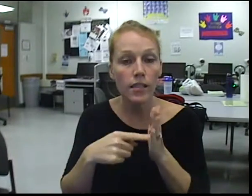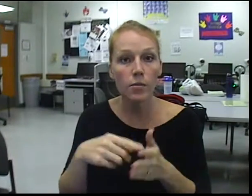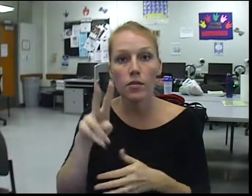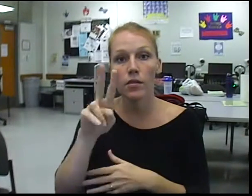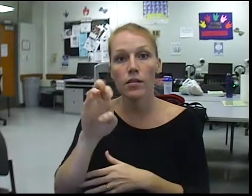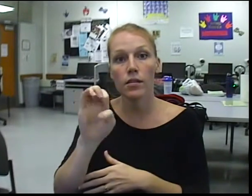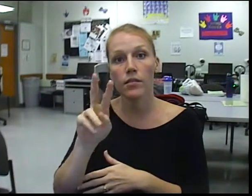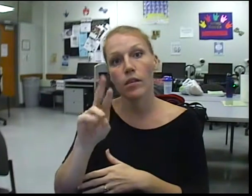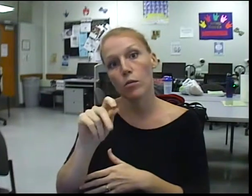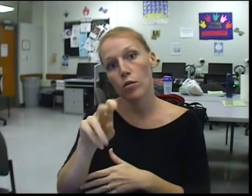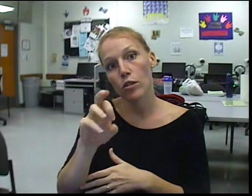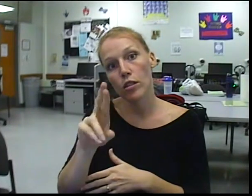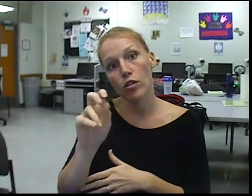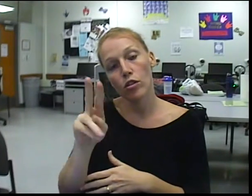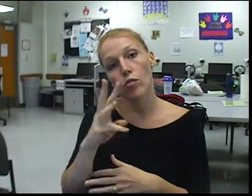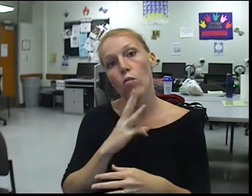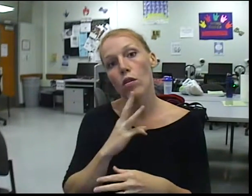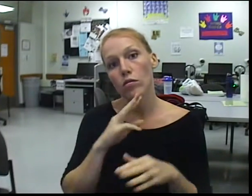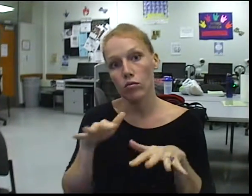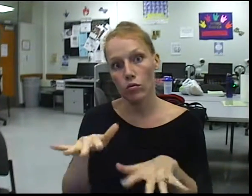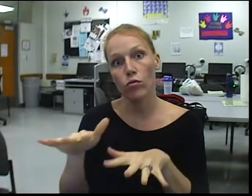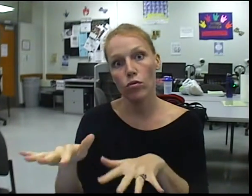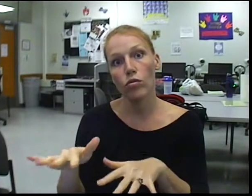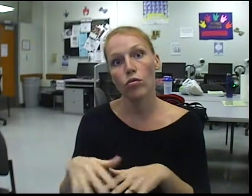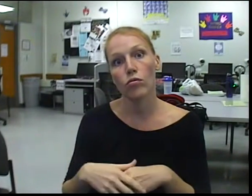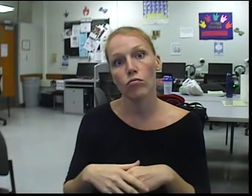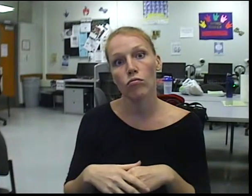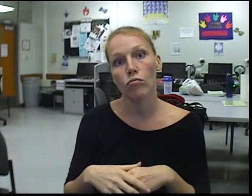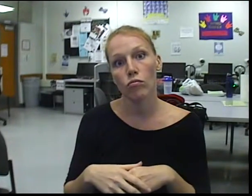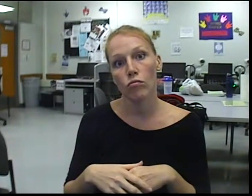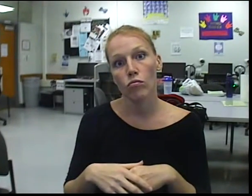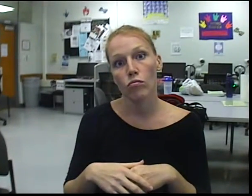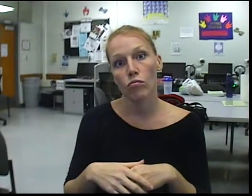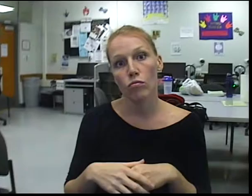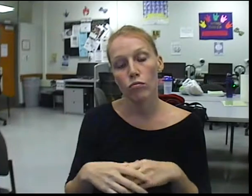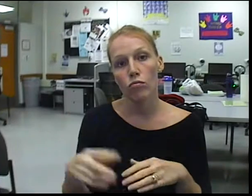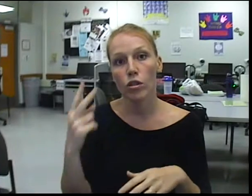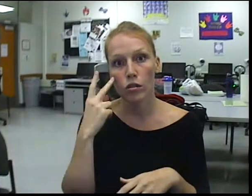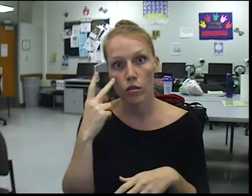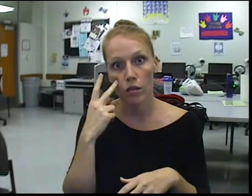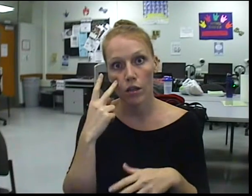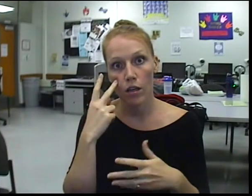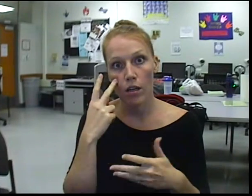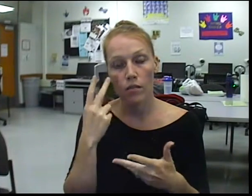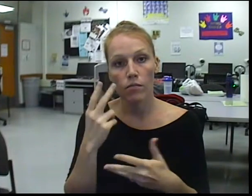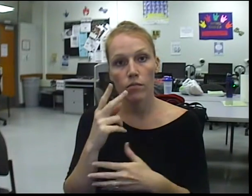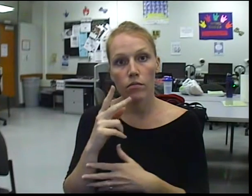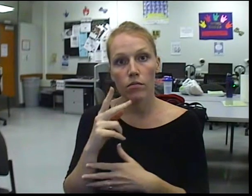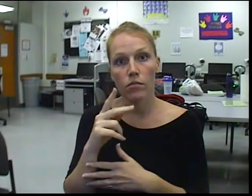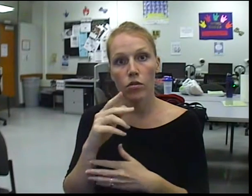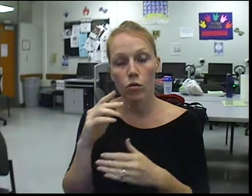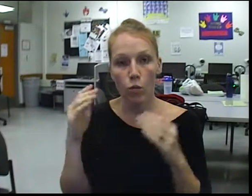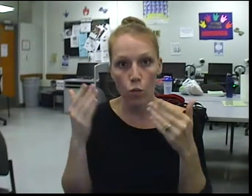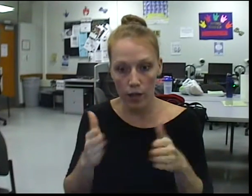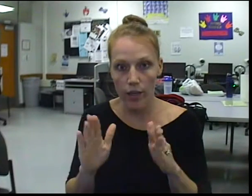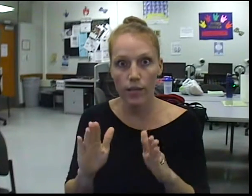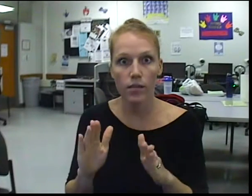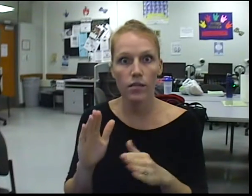oceans, and we looked at principles of desalination, what was one principle that we used in desalination as